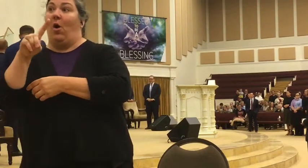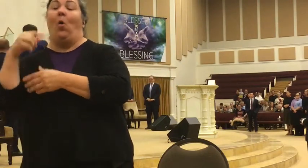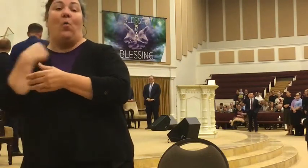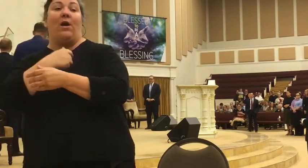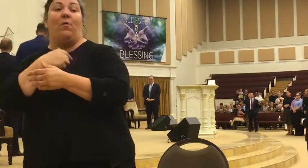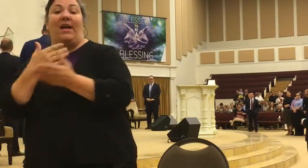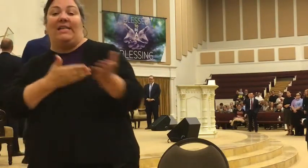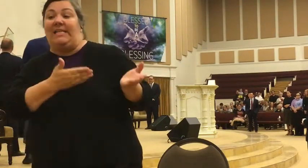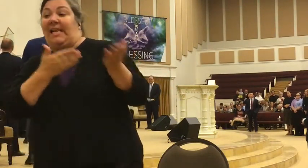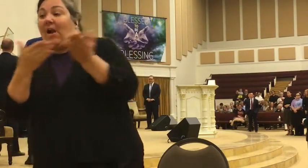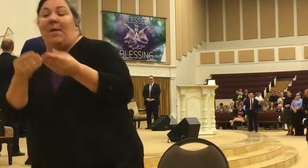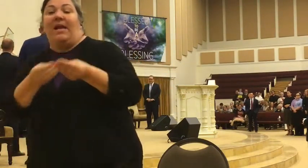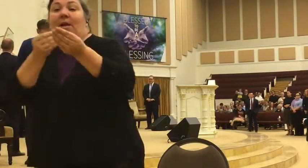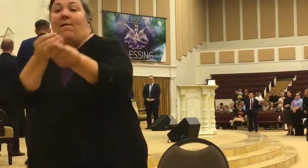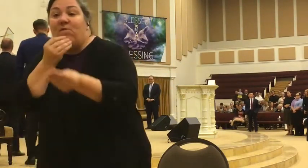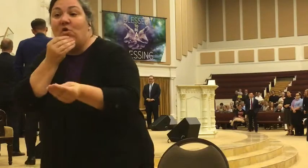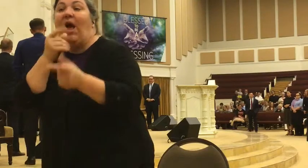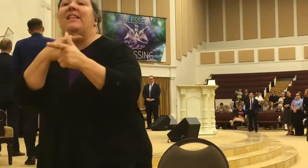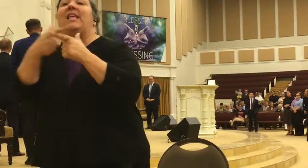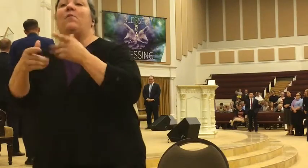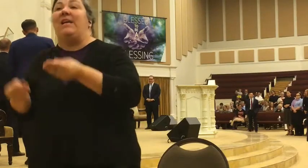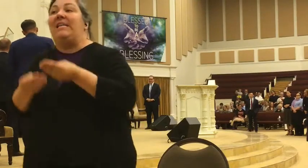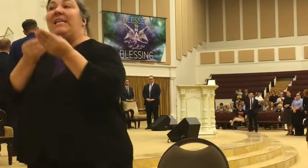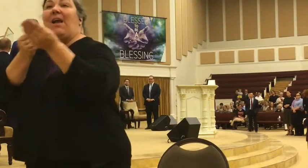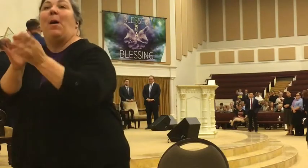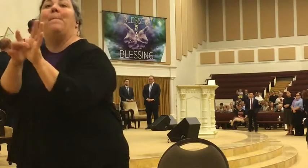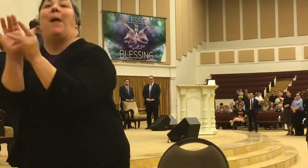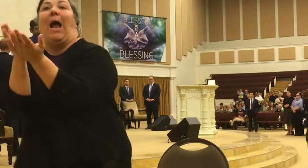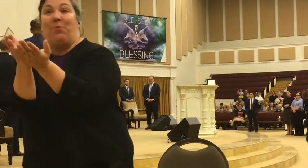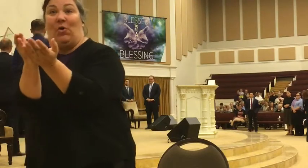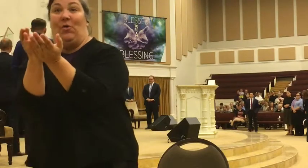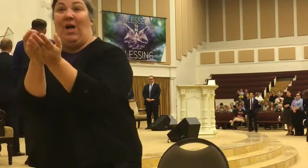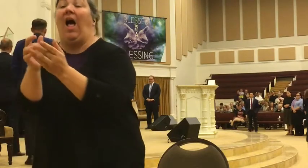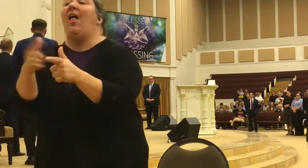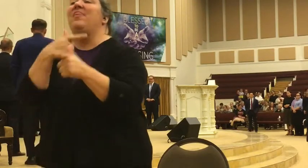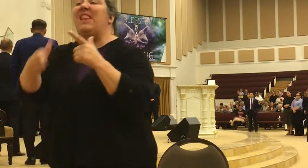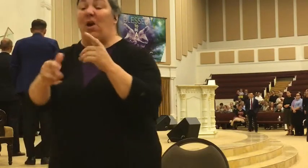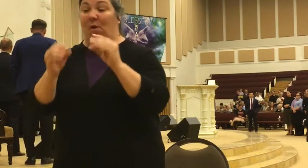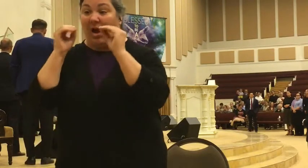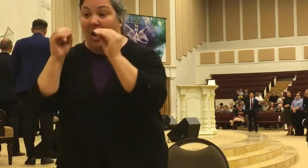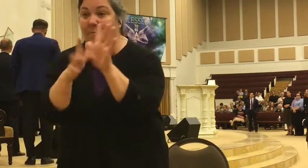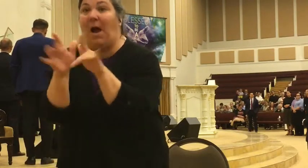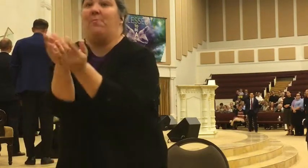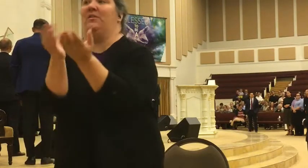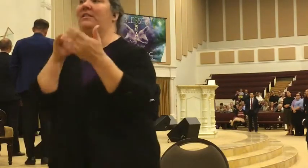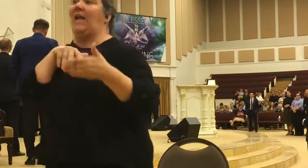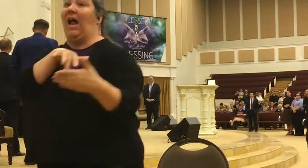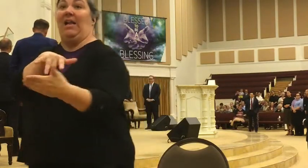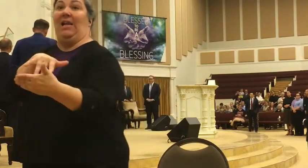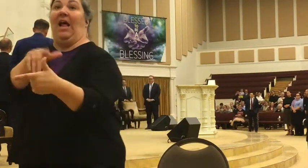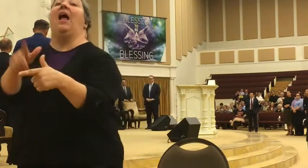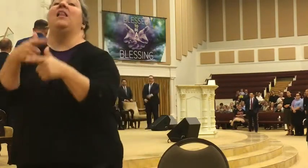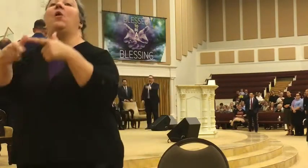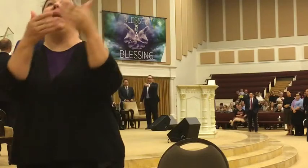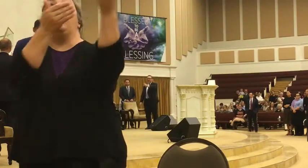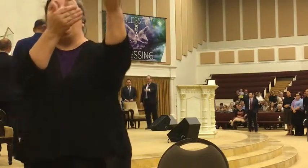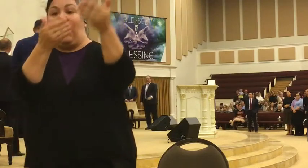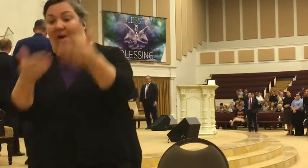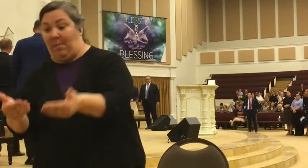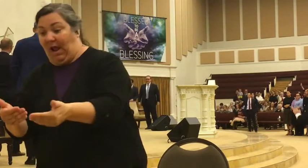And then we carried him a Bible. And then we carried him a Bible study. And then you know what we did? We carried him down those